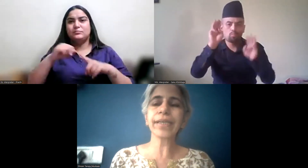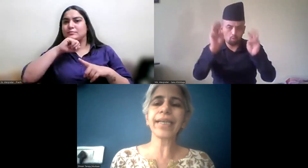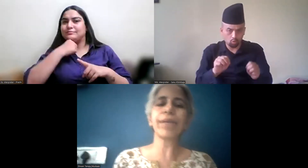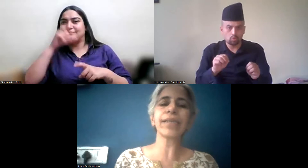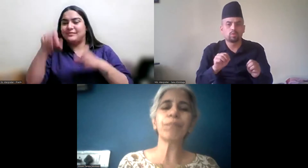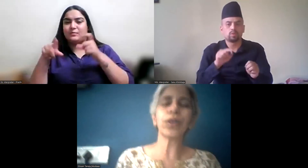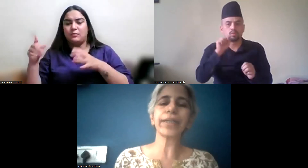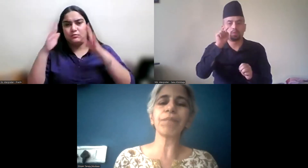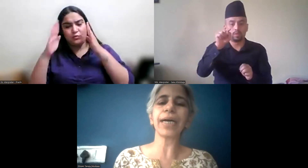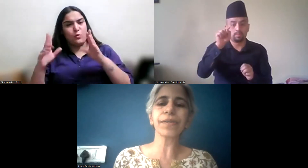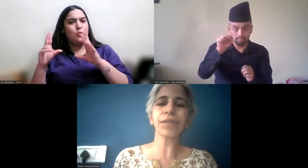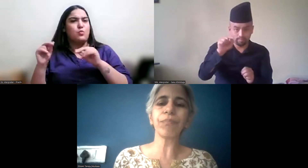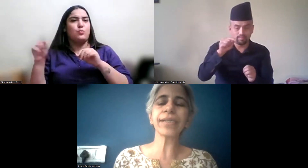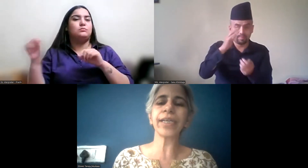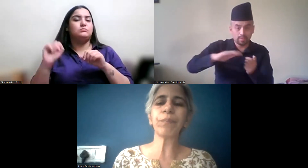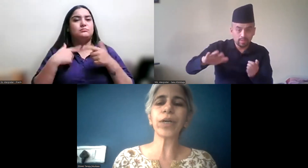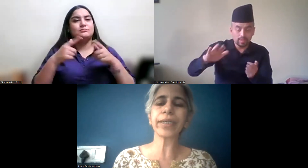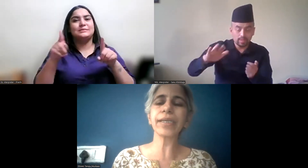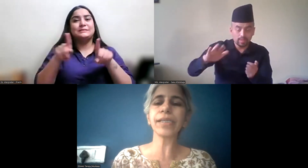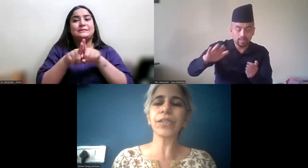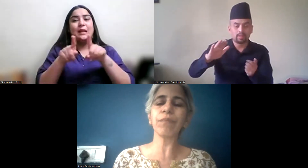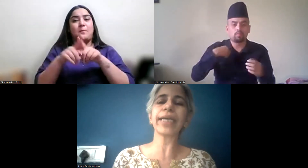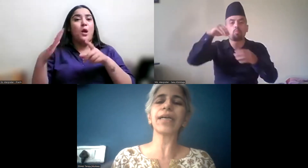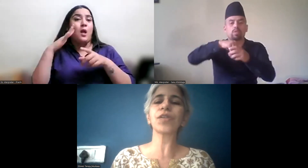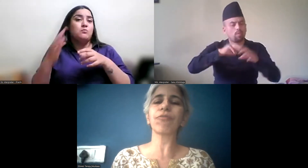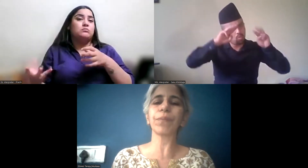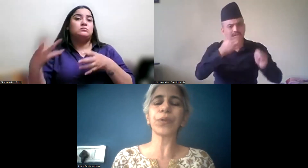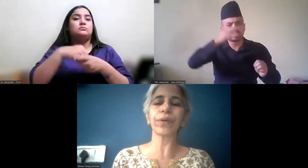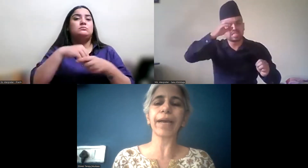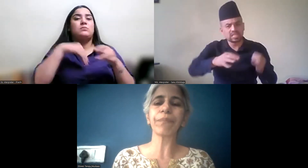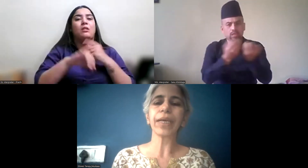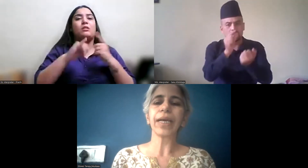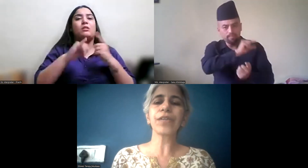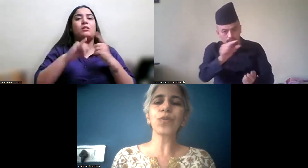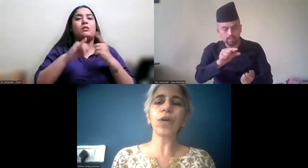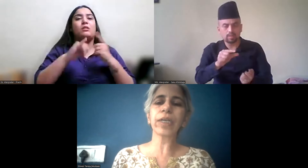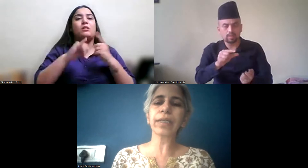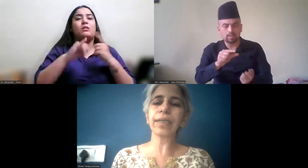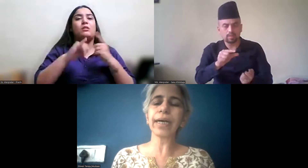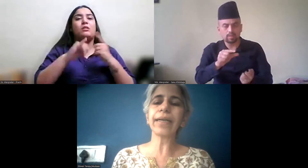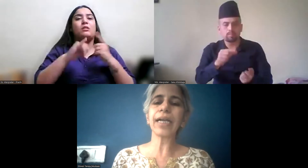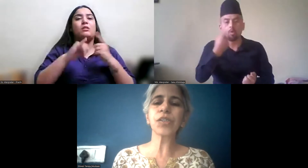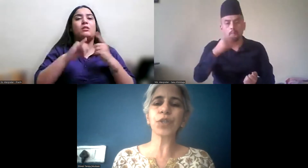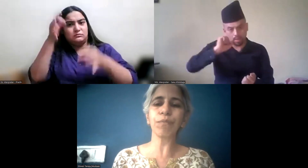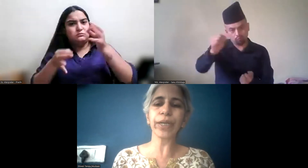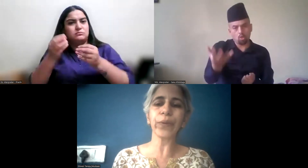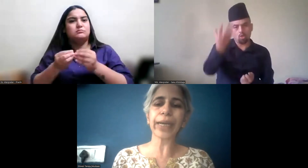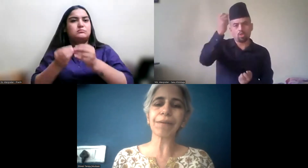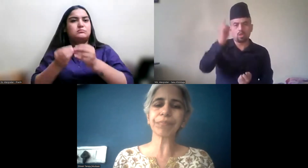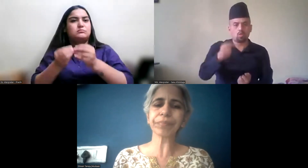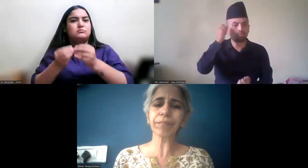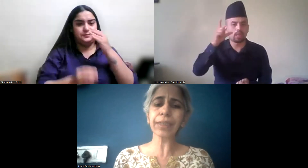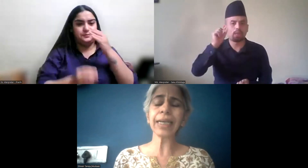you see them as important participants and important decision makers of the program as to what the adults should be